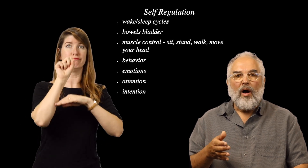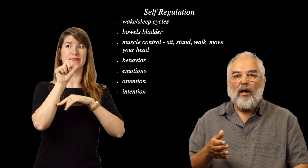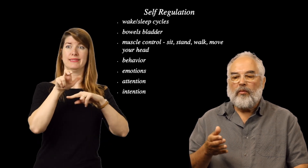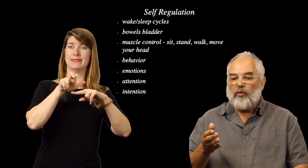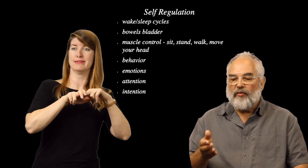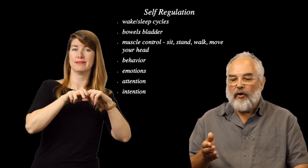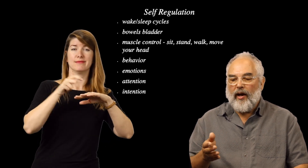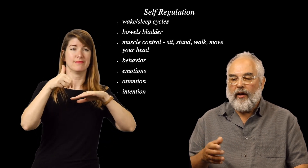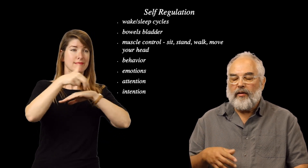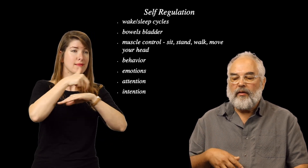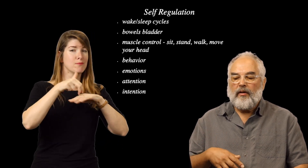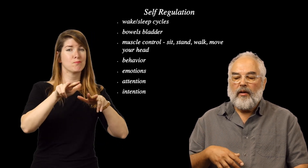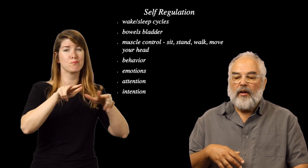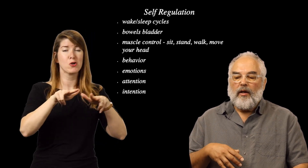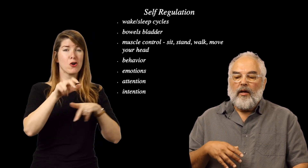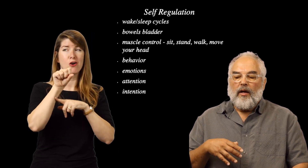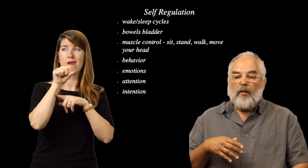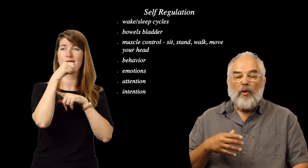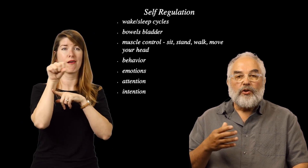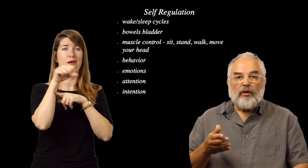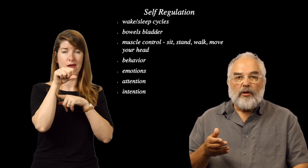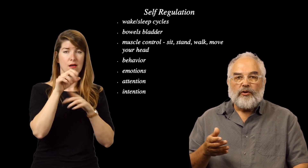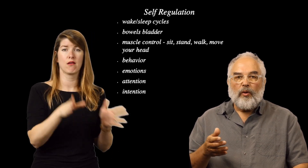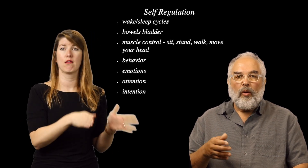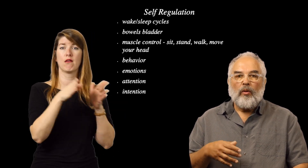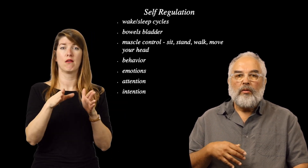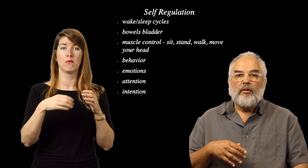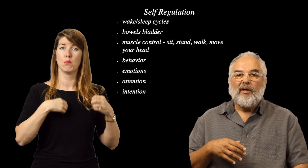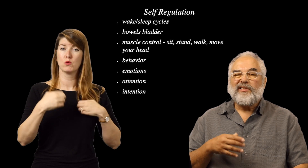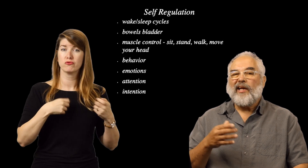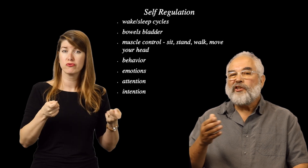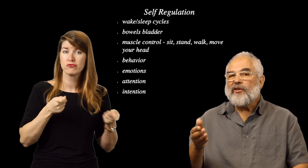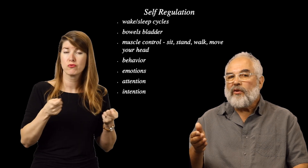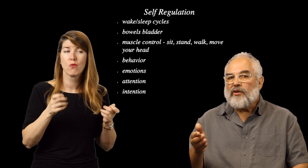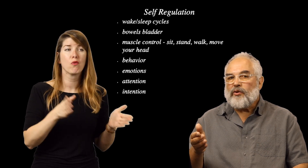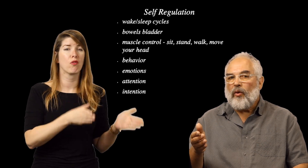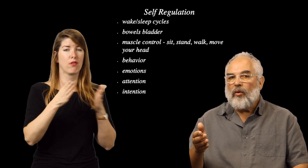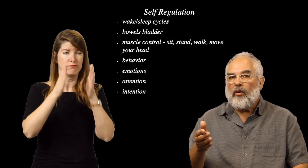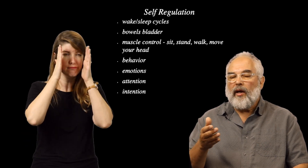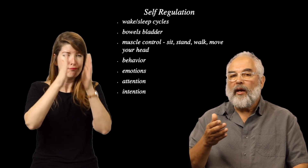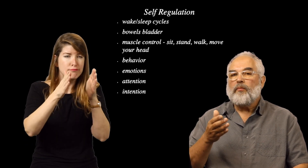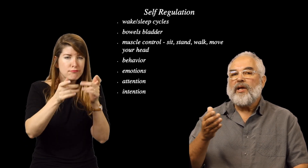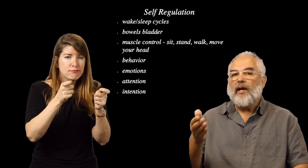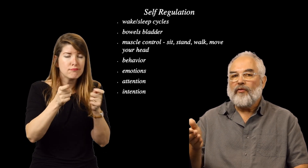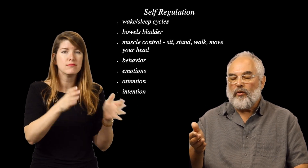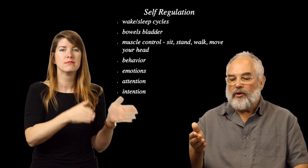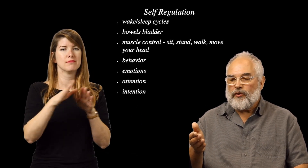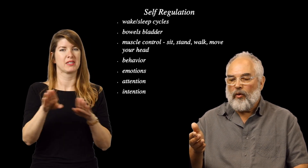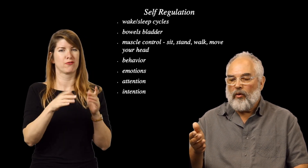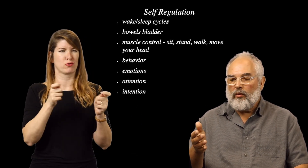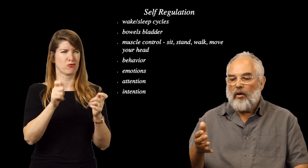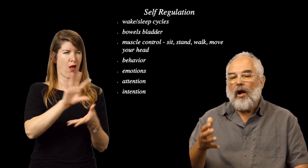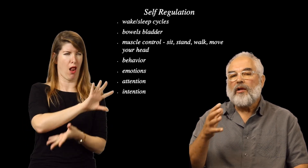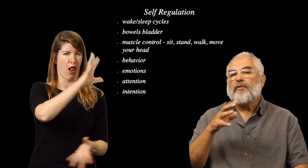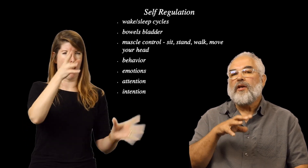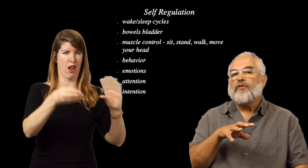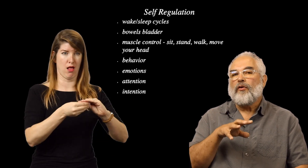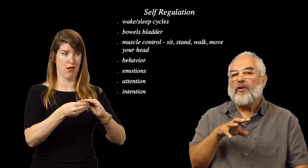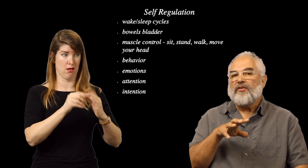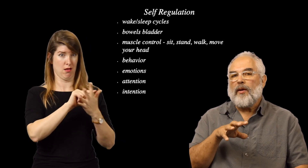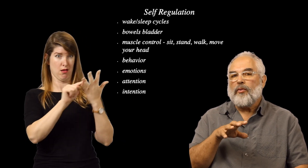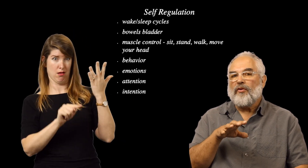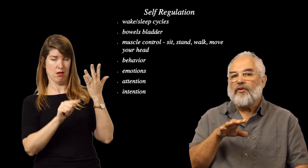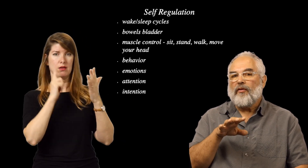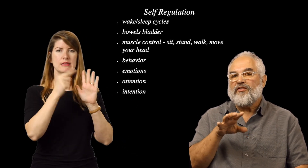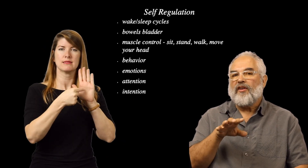stand, walk, move their head, emotional control, attentional control, and behavioral control. All of these